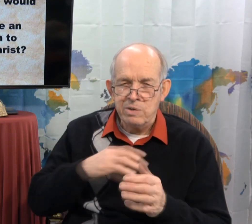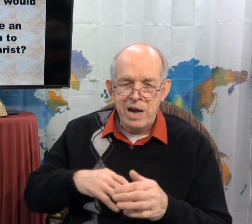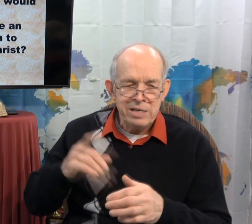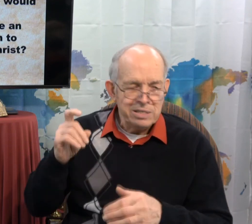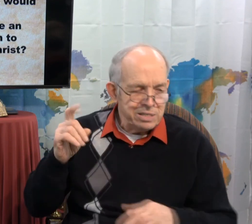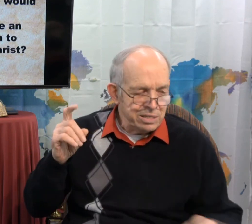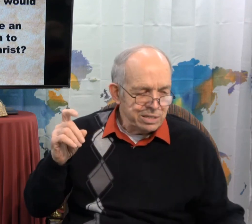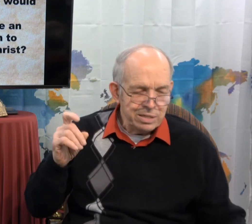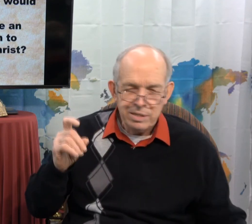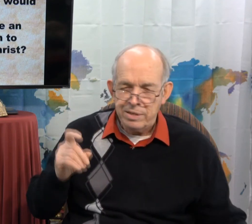Christ?